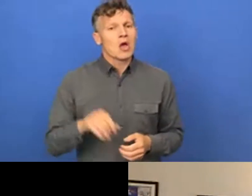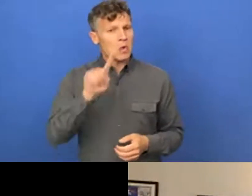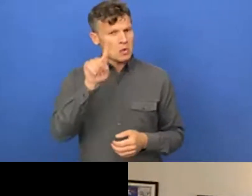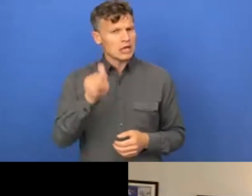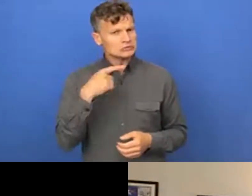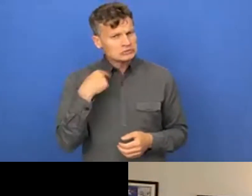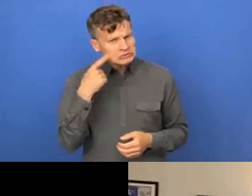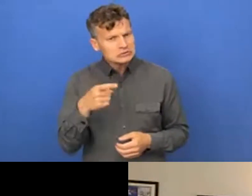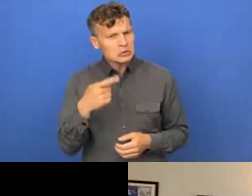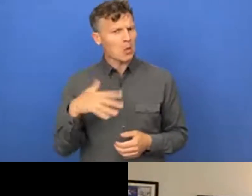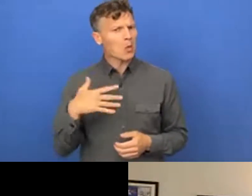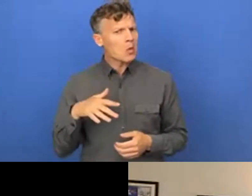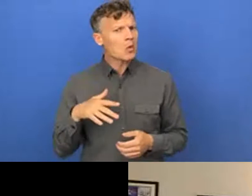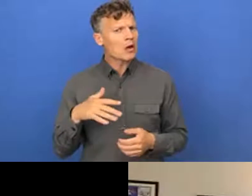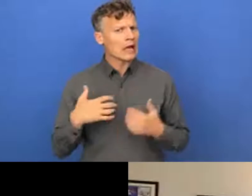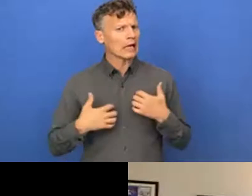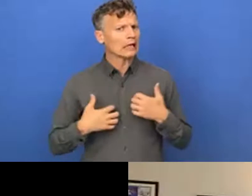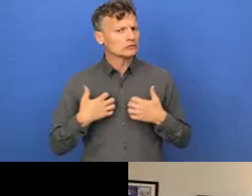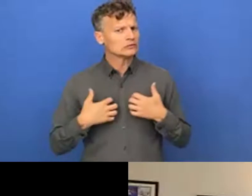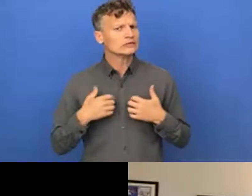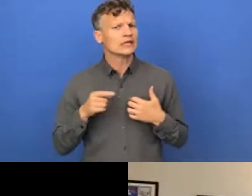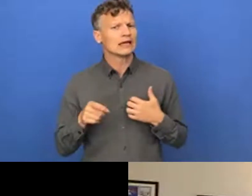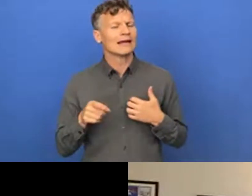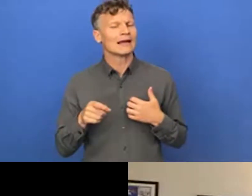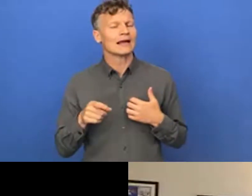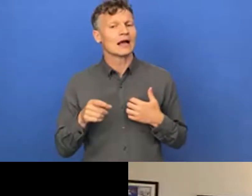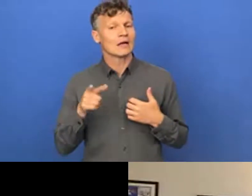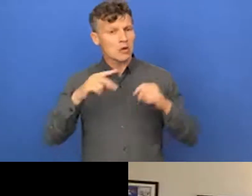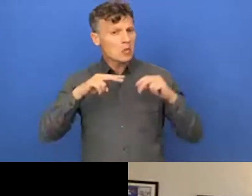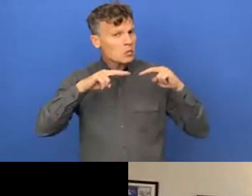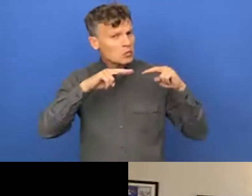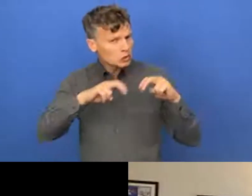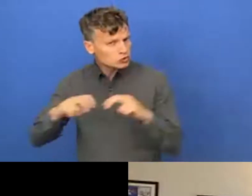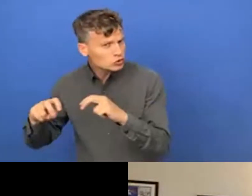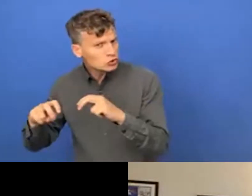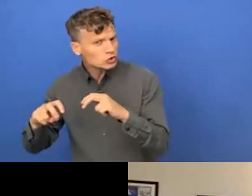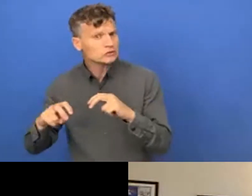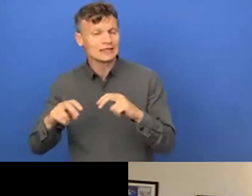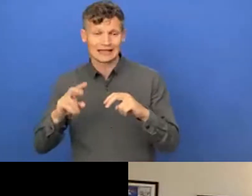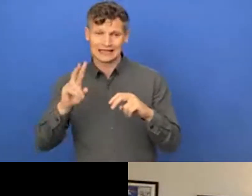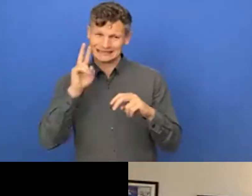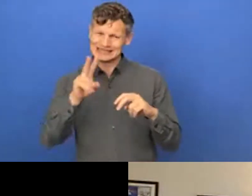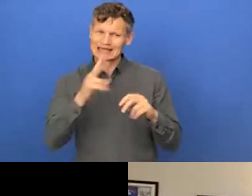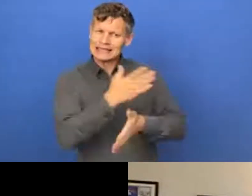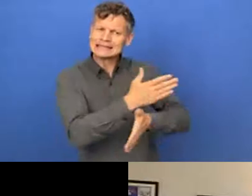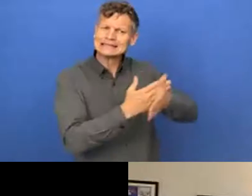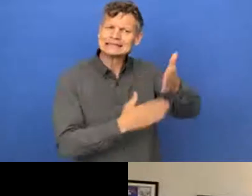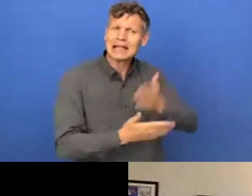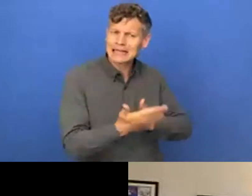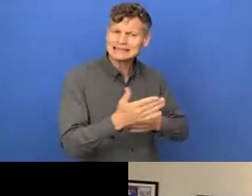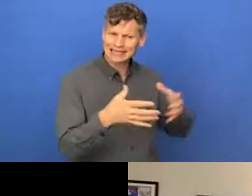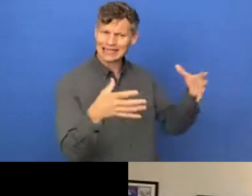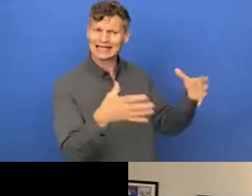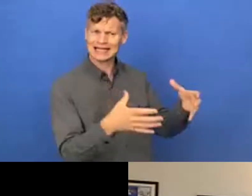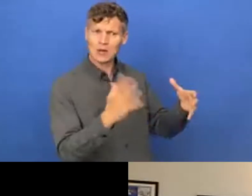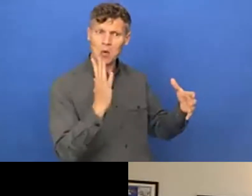whether actually you found that bullying is limited to students with disabilities, or whether it happened with the